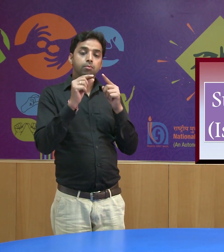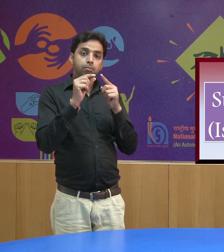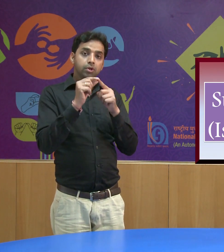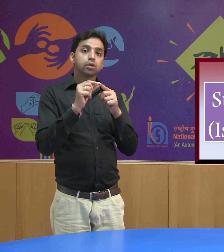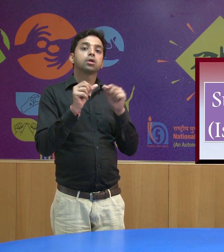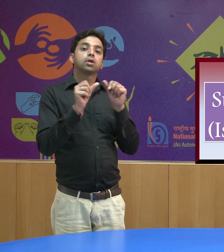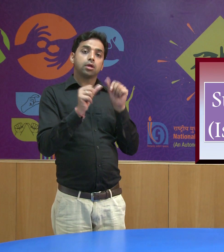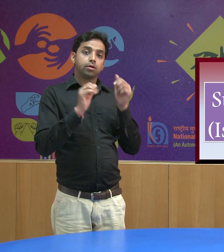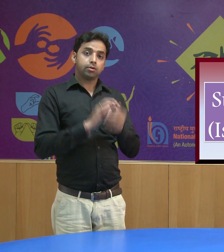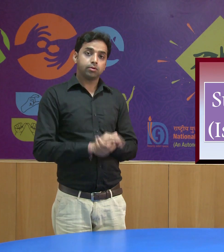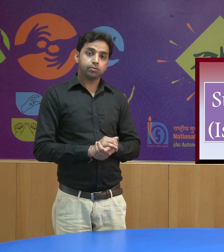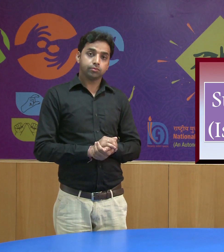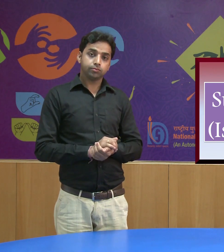That means